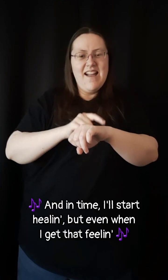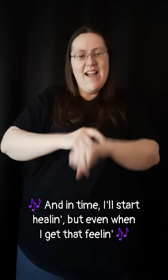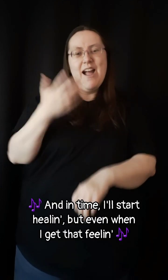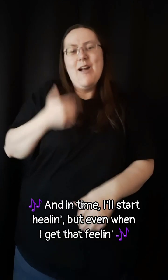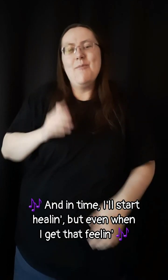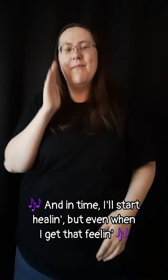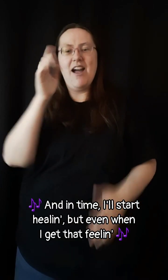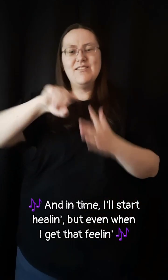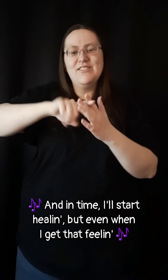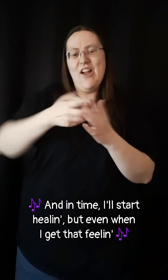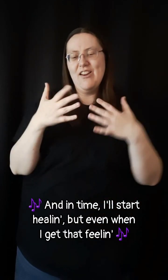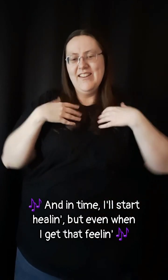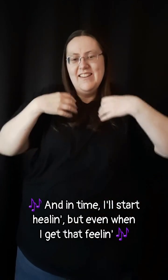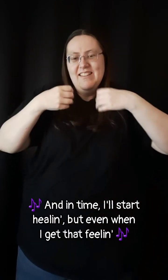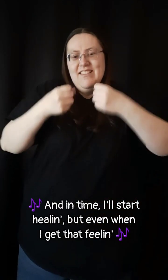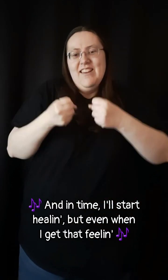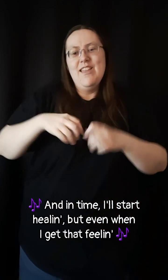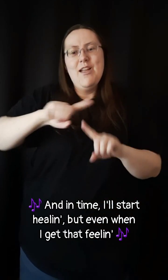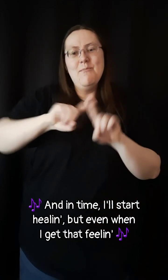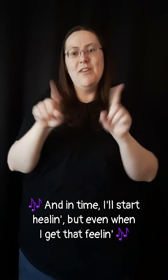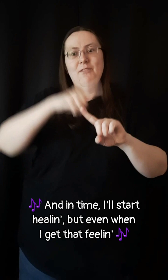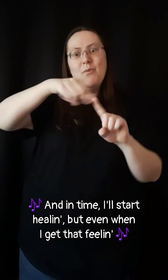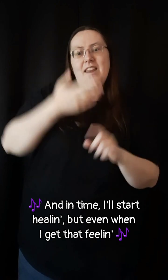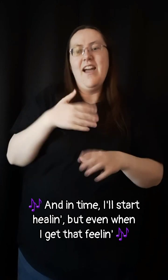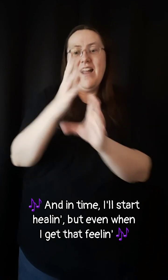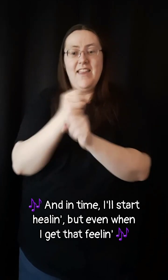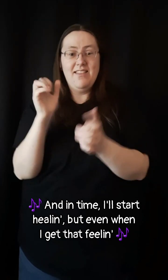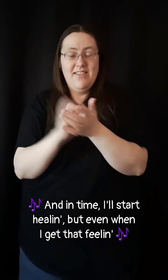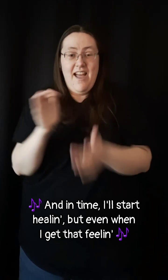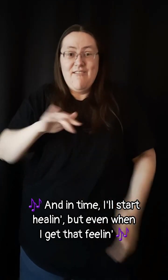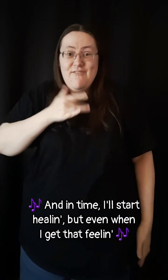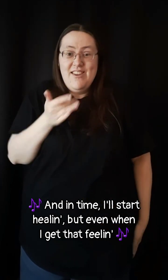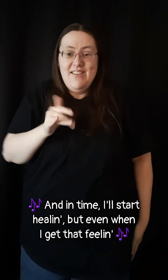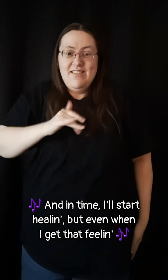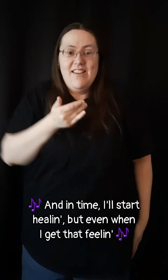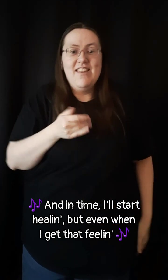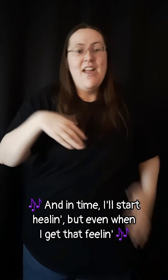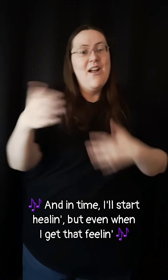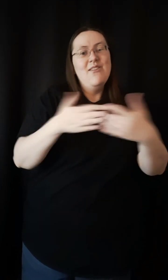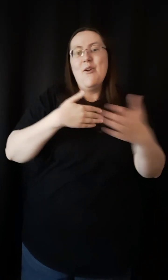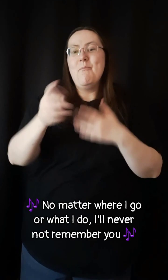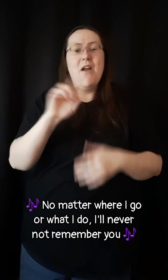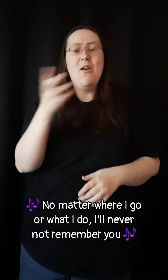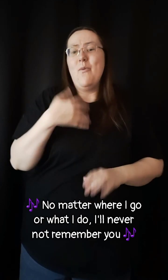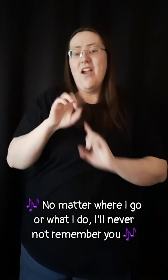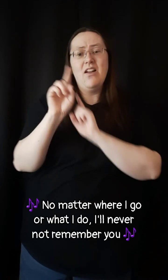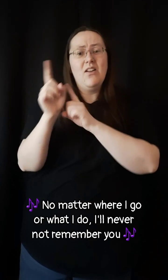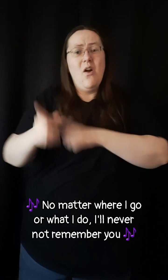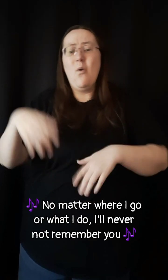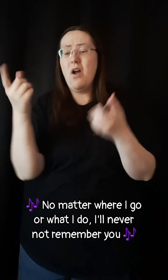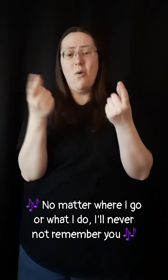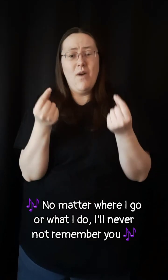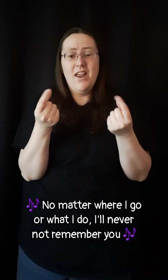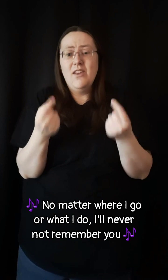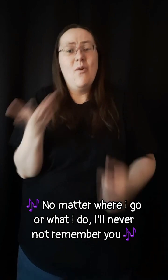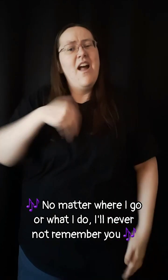I'll start healin', but even when I get that feelin' No matter where I